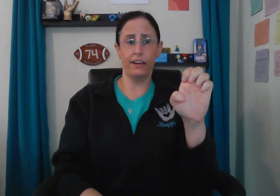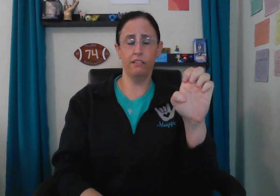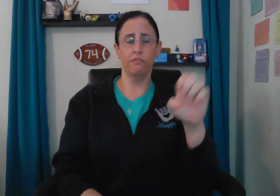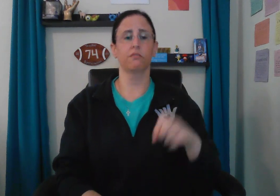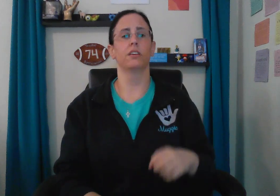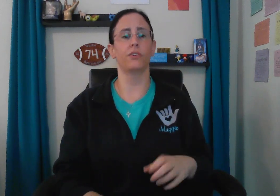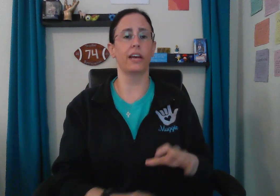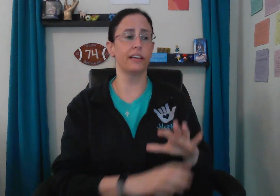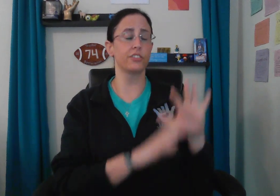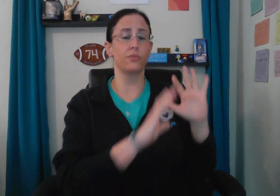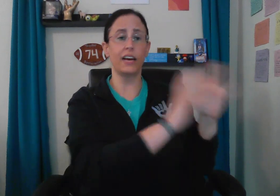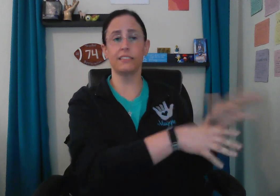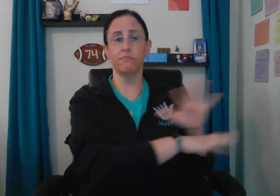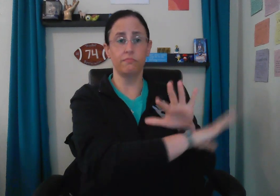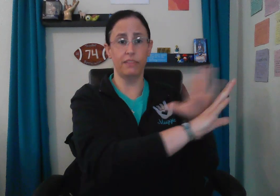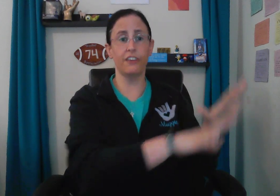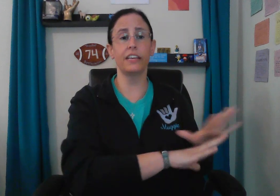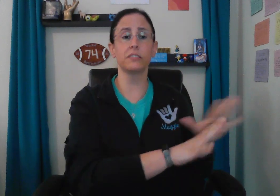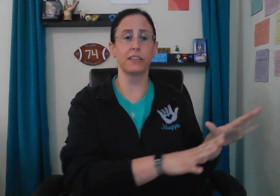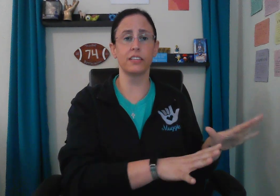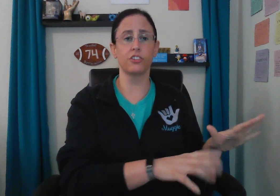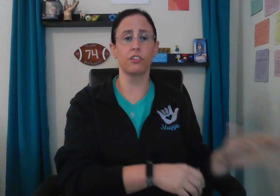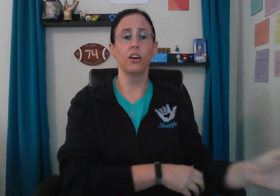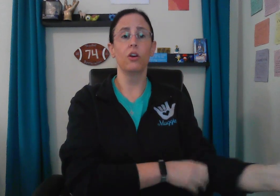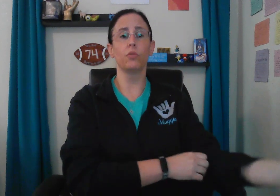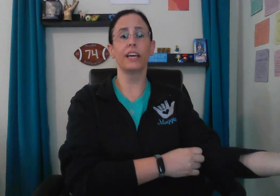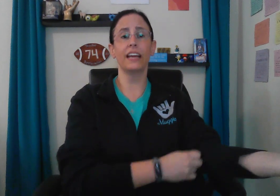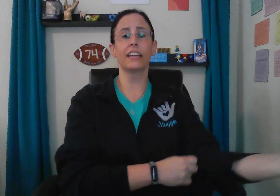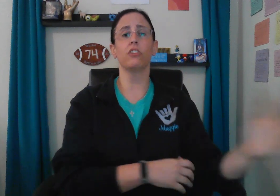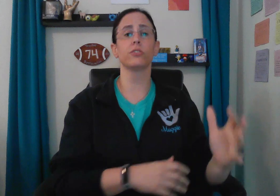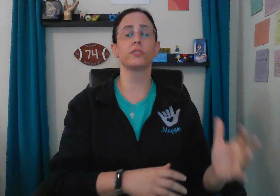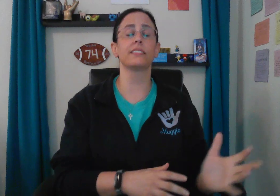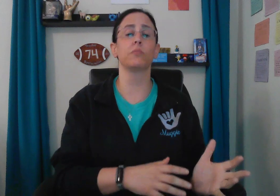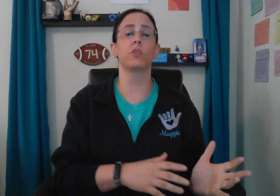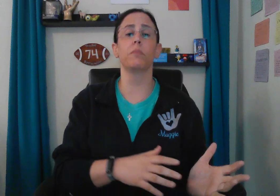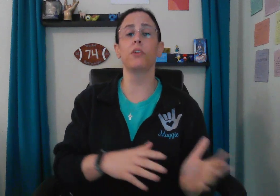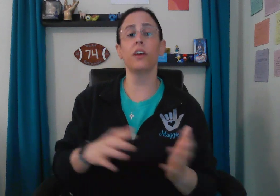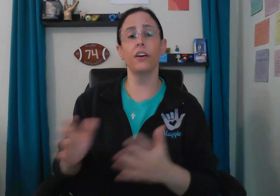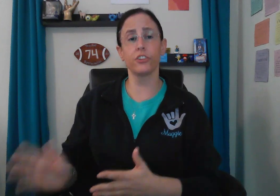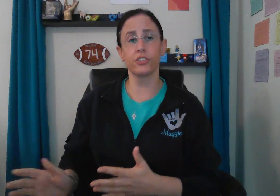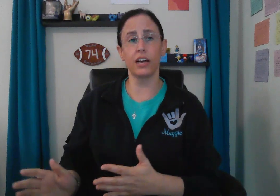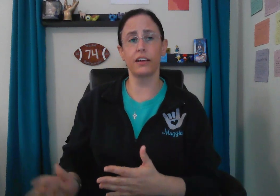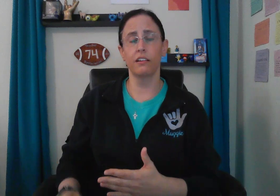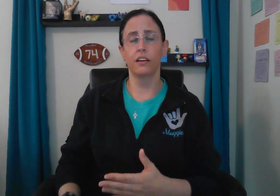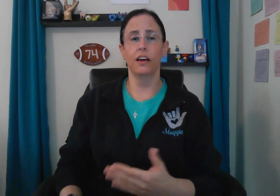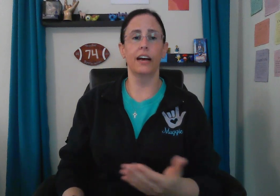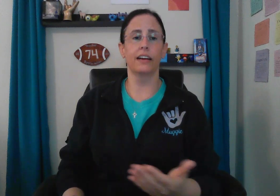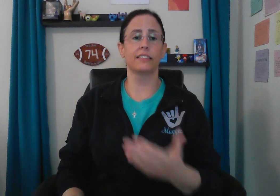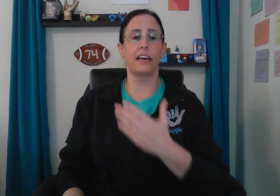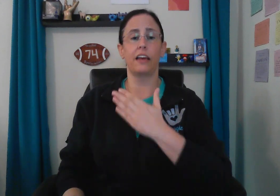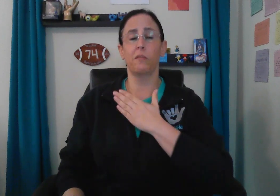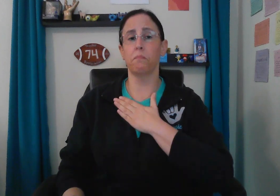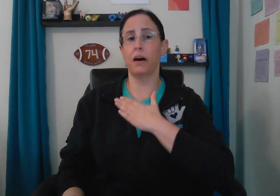Wayne. Okay, so that area is my sister. Well, then I can also set someone up on the other side. I could say